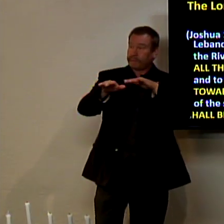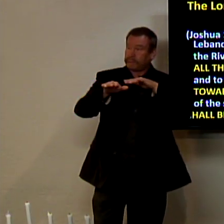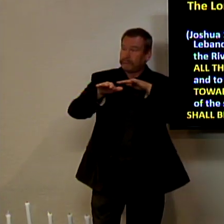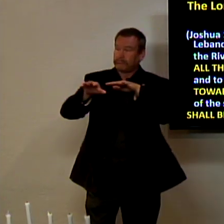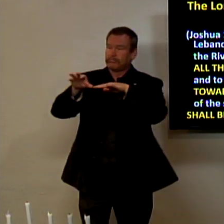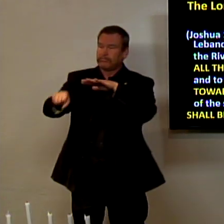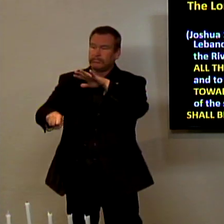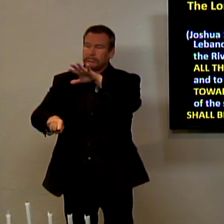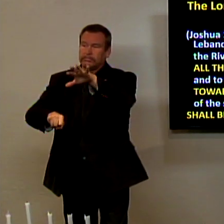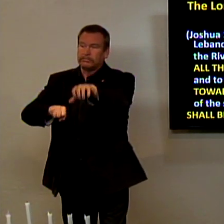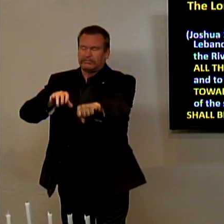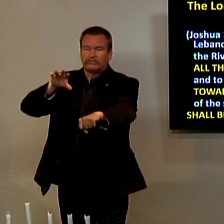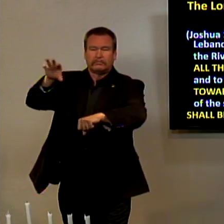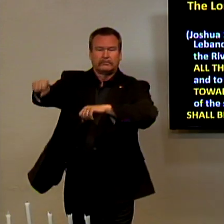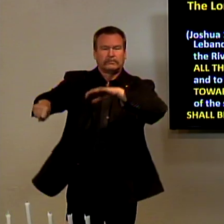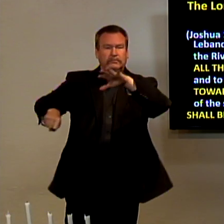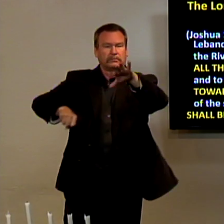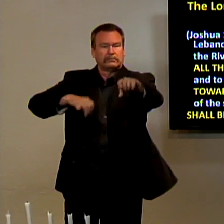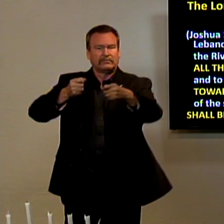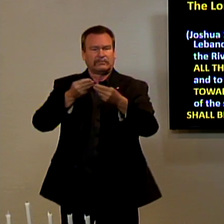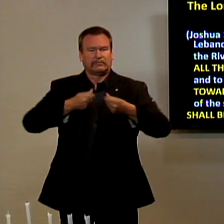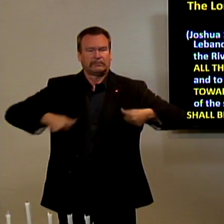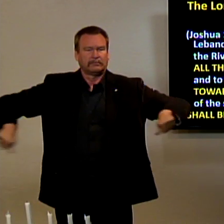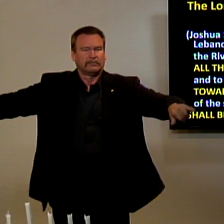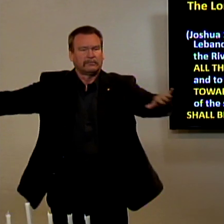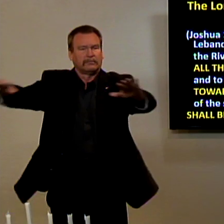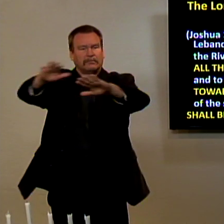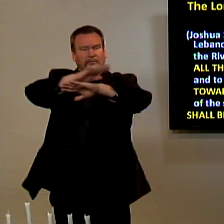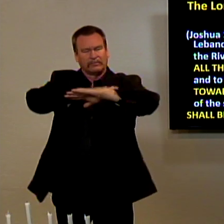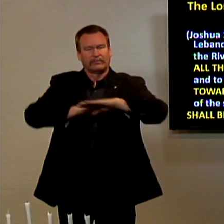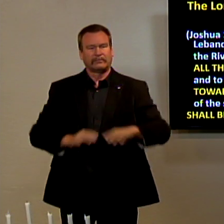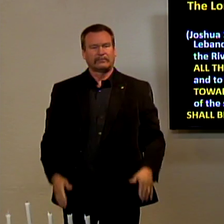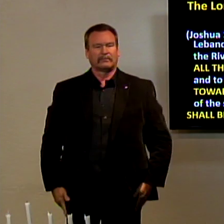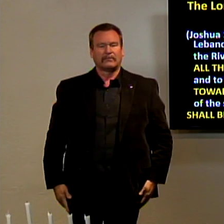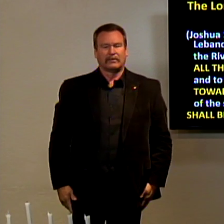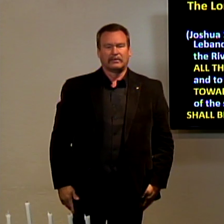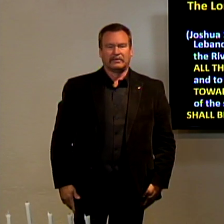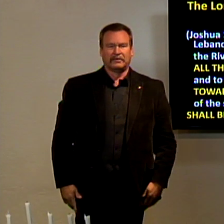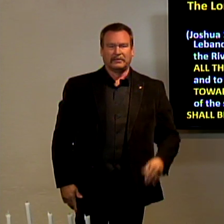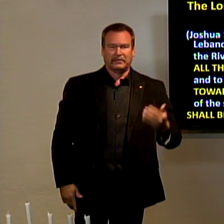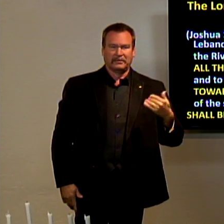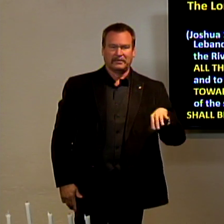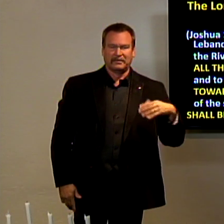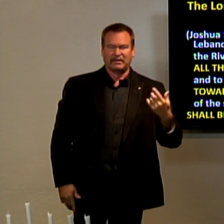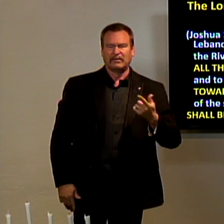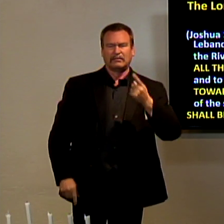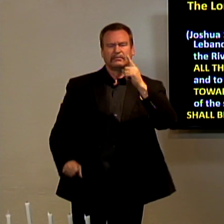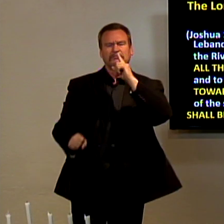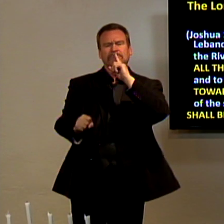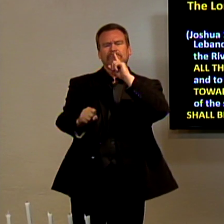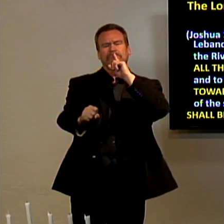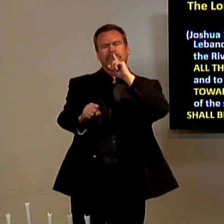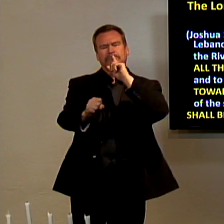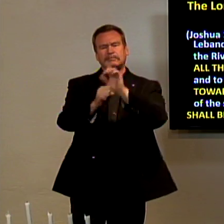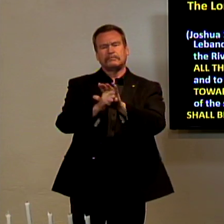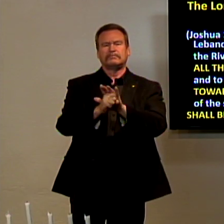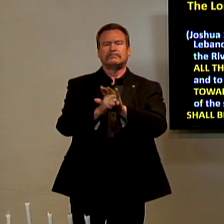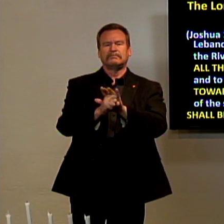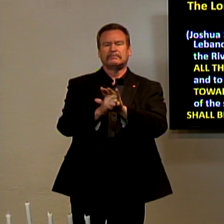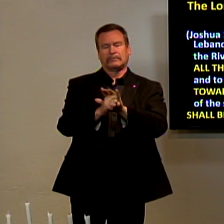given to their forefathers. Because remember, they had traveled quite far. And they had gone through many, many lands. And God